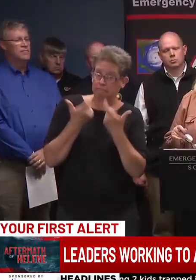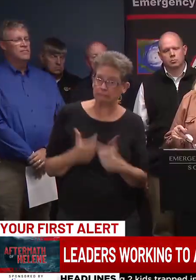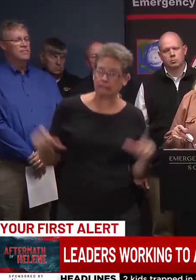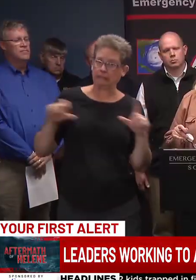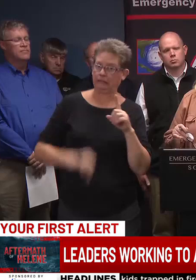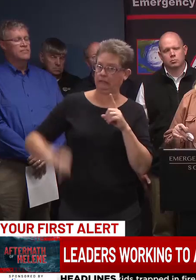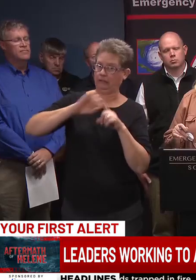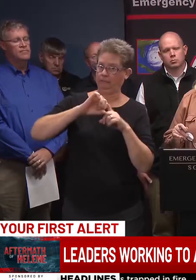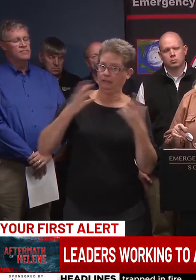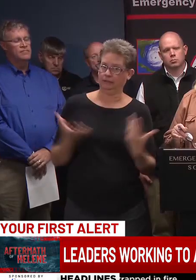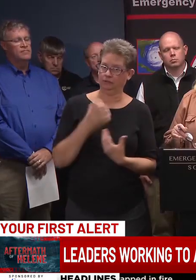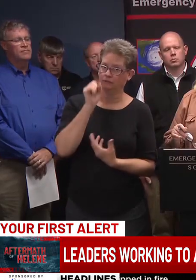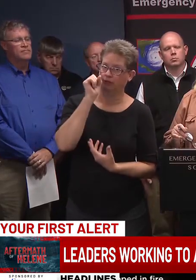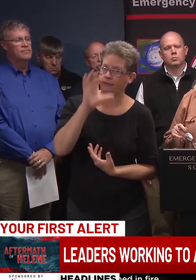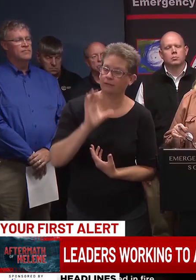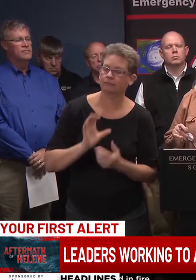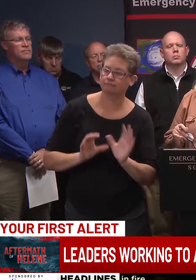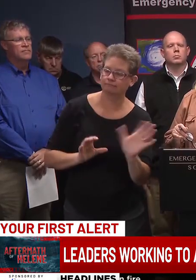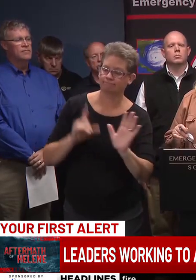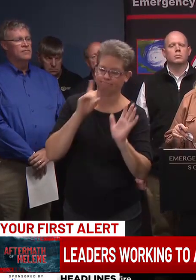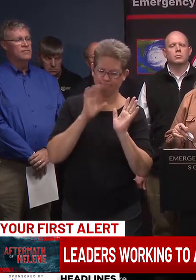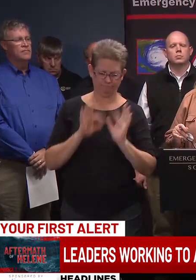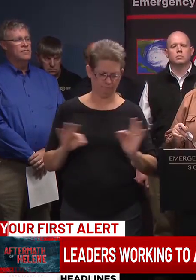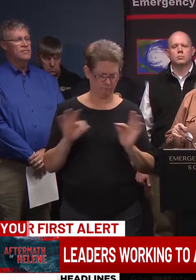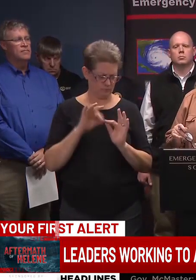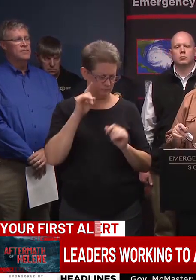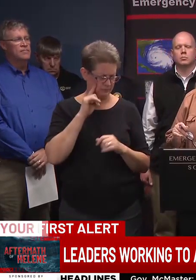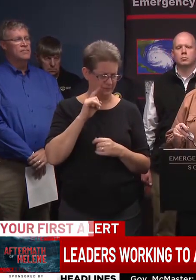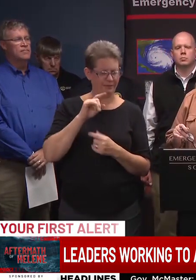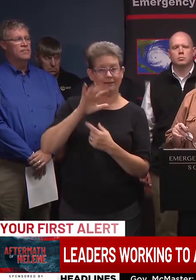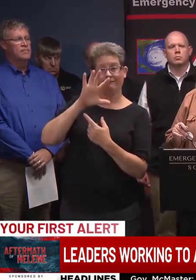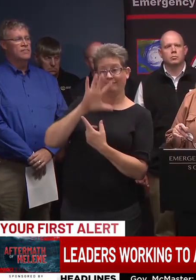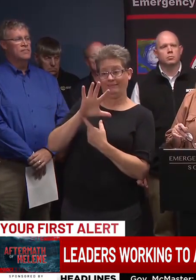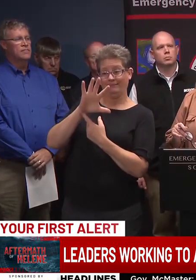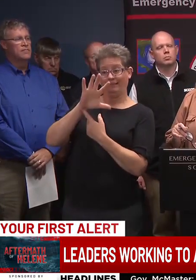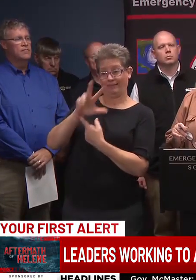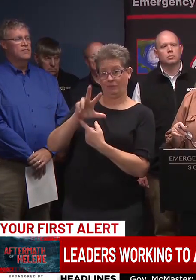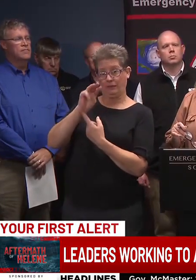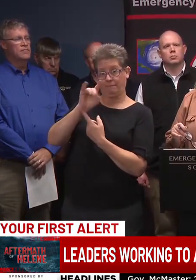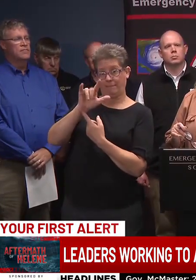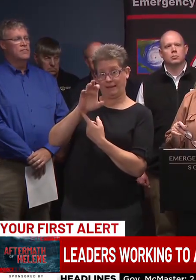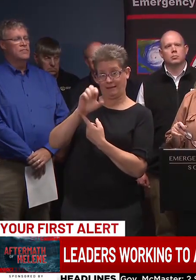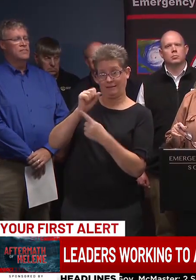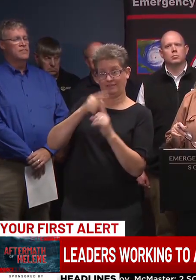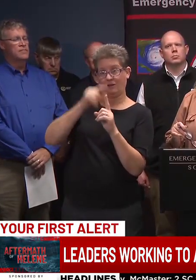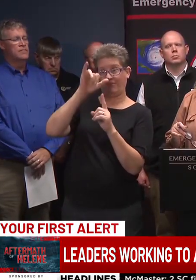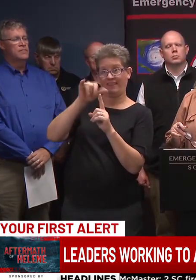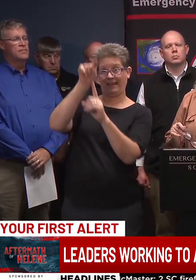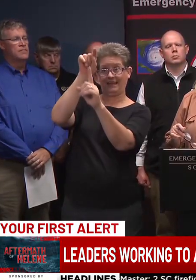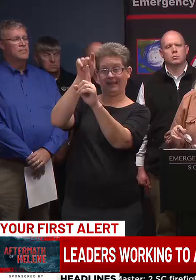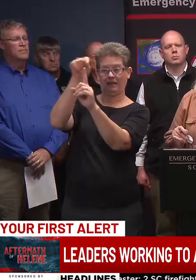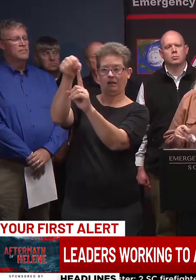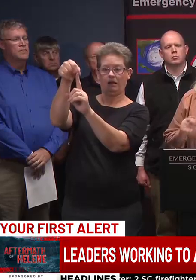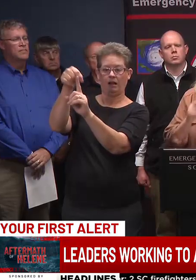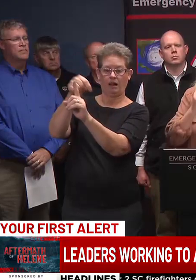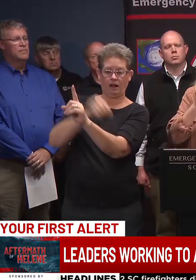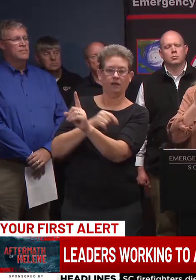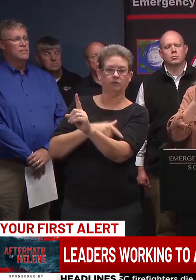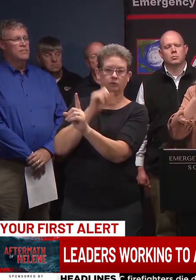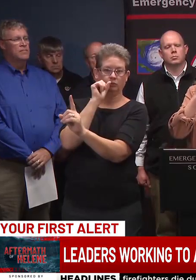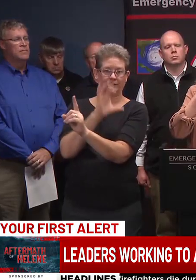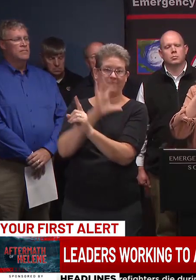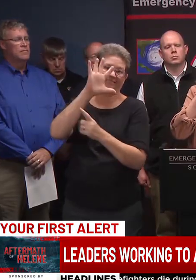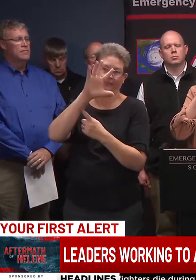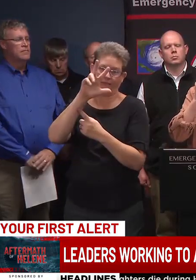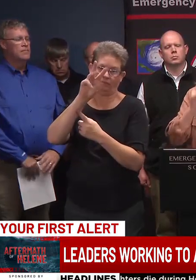thing here is there's 53 river miles from that dam to the border of South Carolina, and